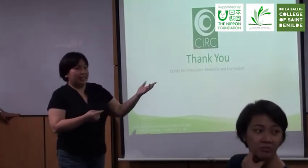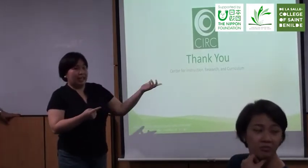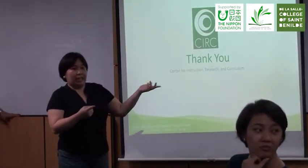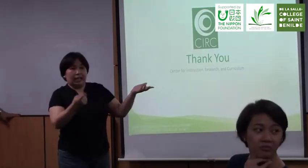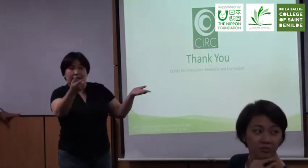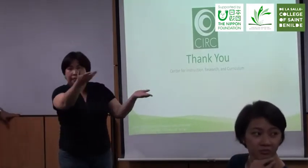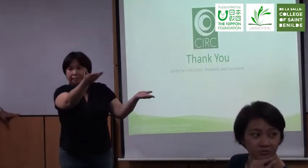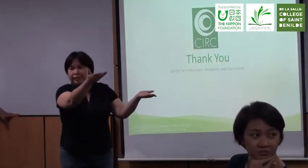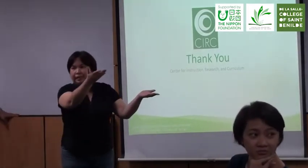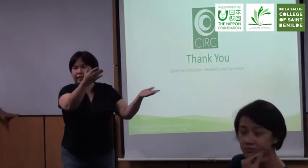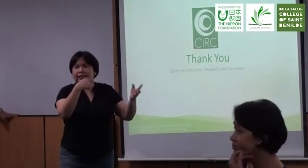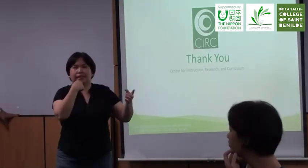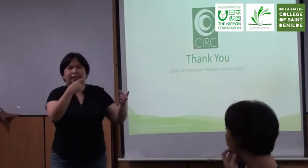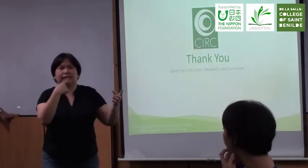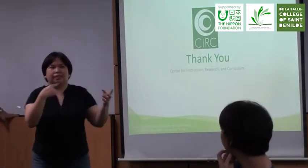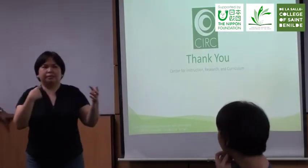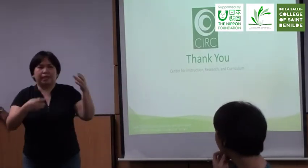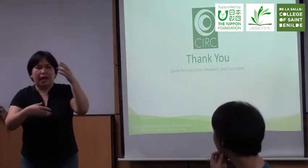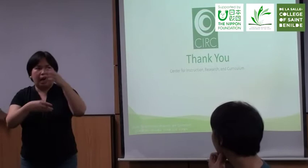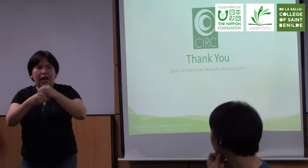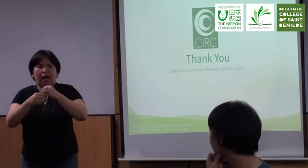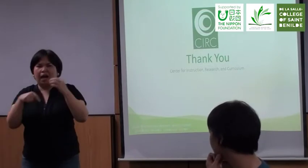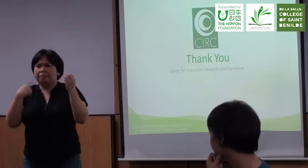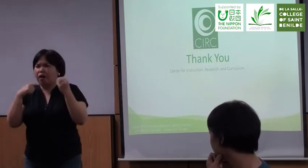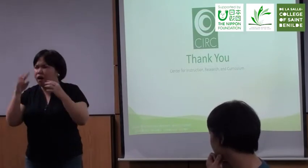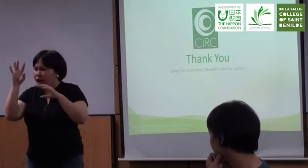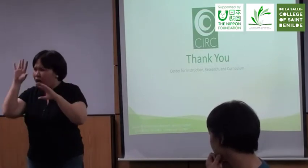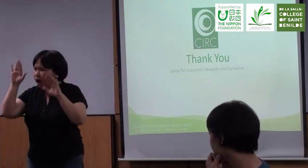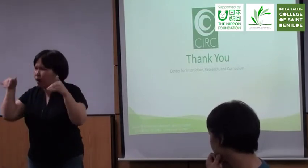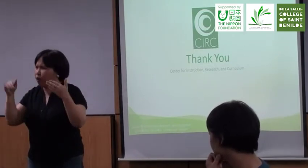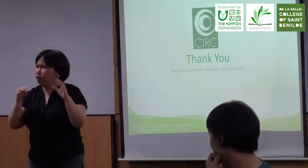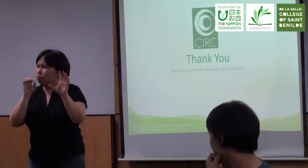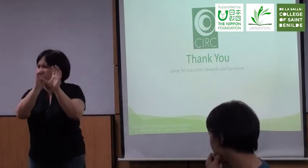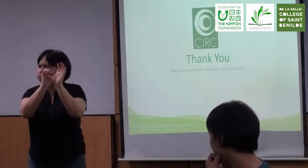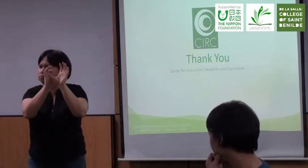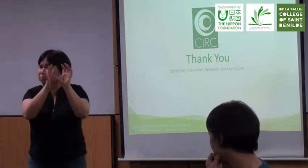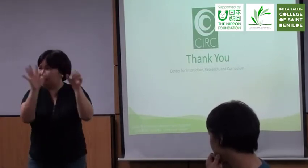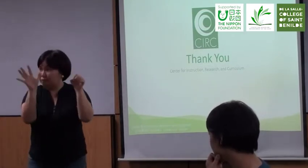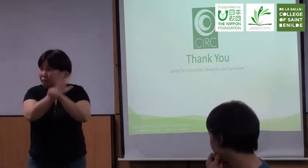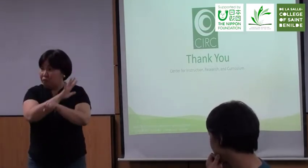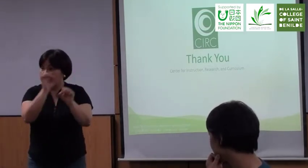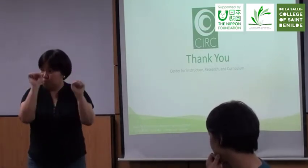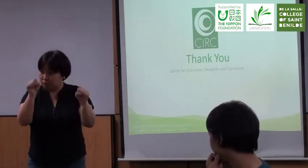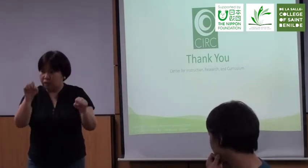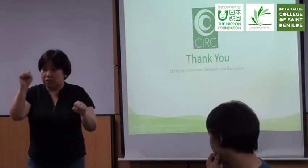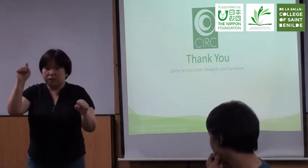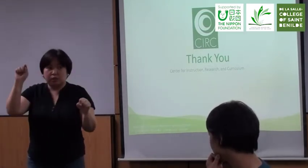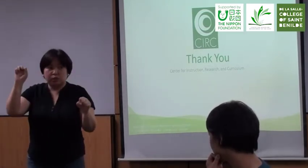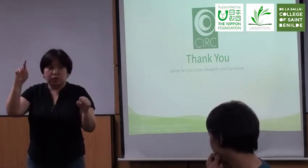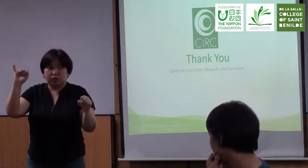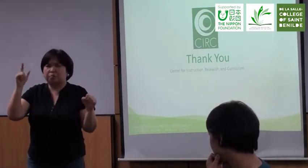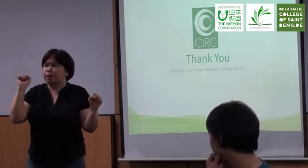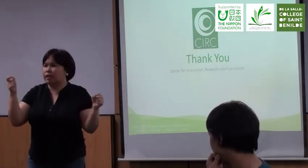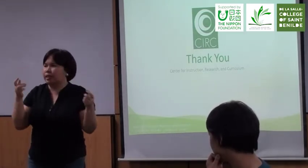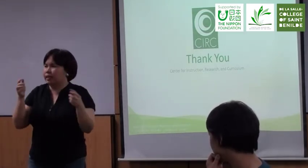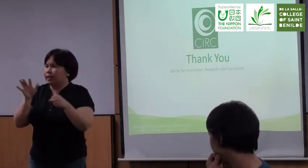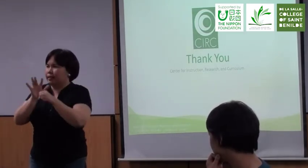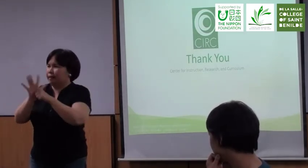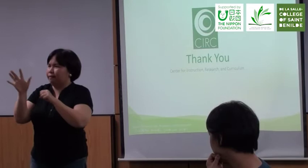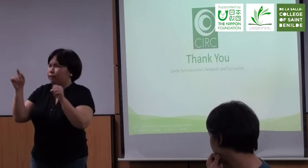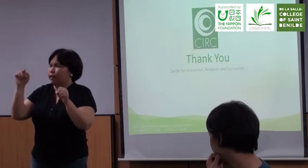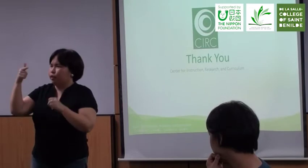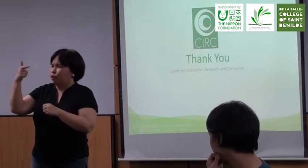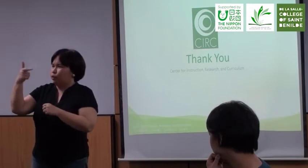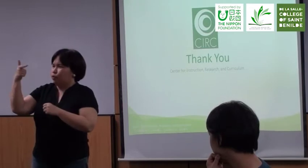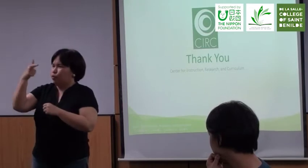I just want to add to their concerns about the storage. They can make use of Google Drive